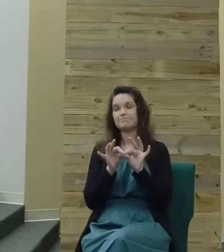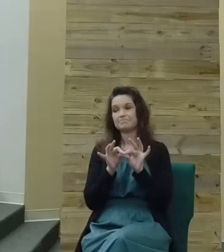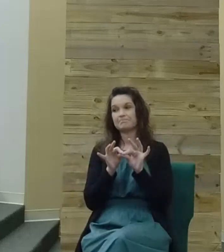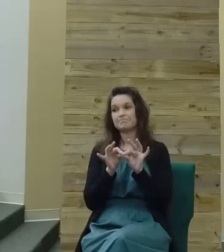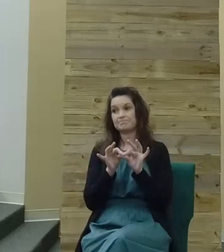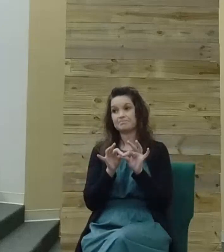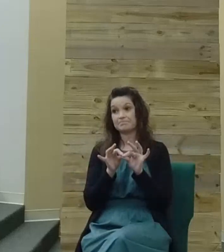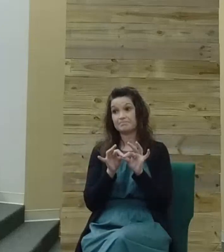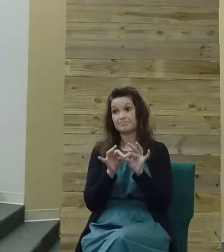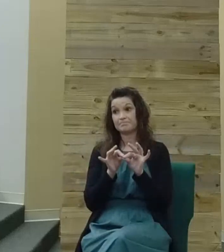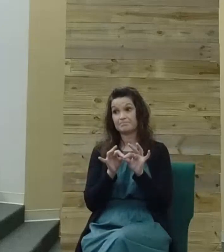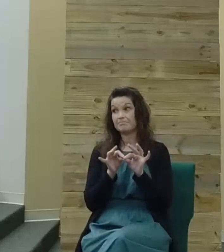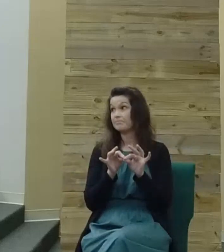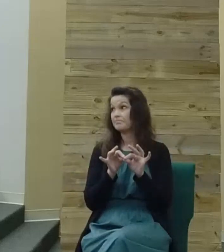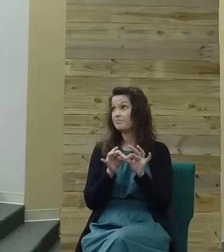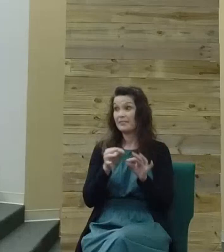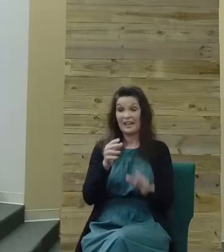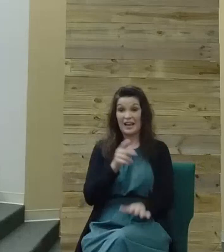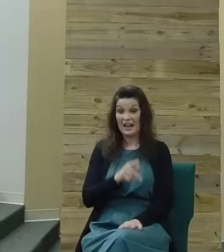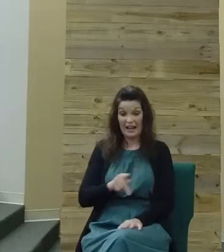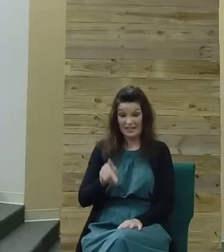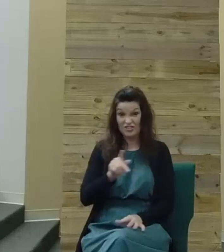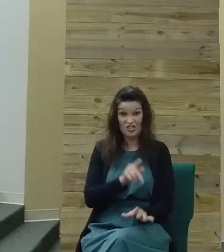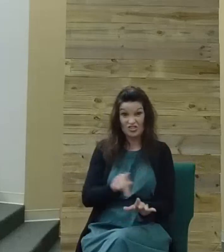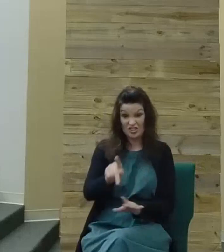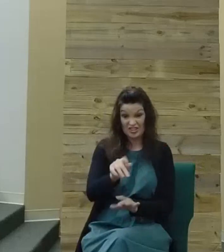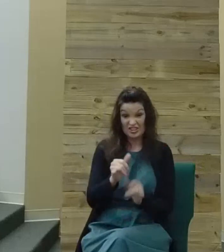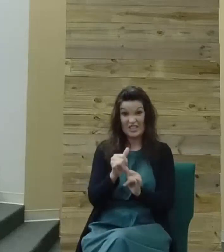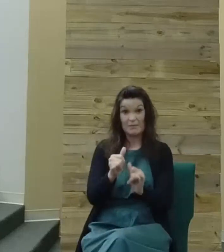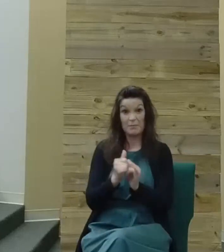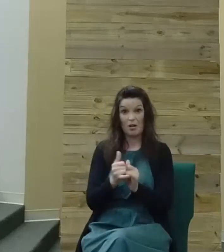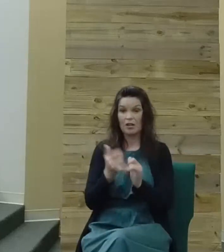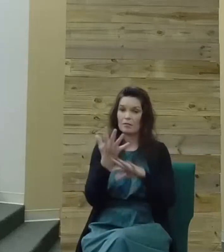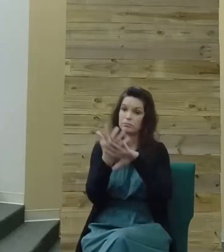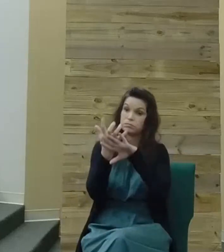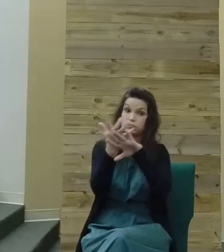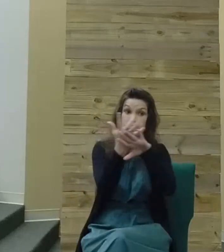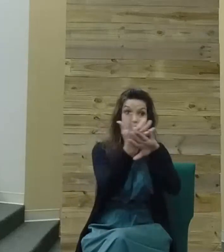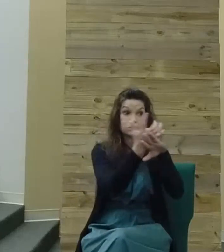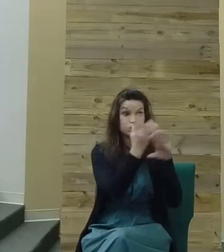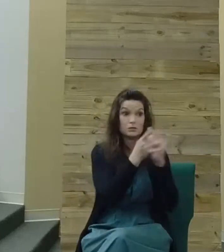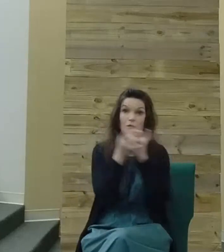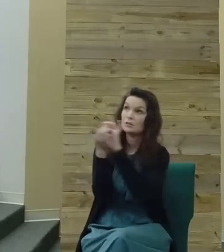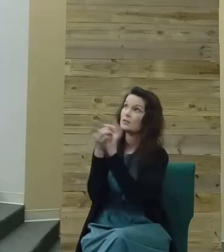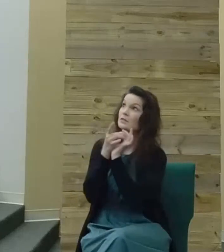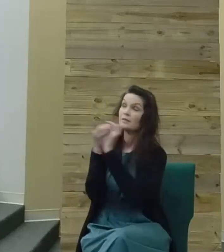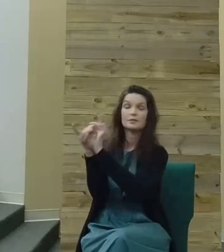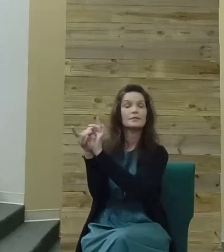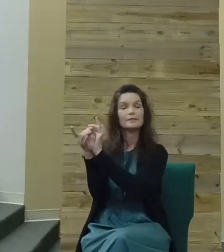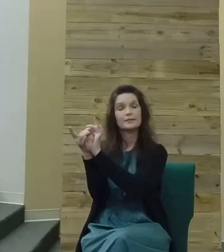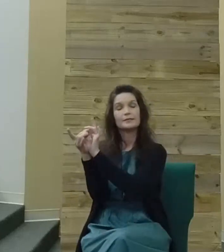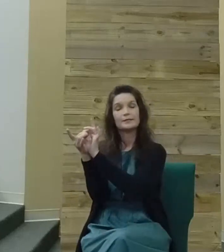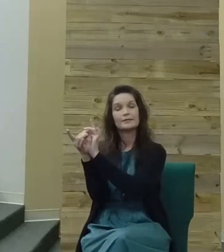today. And so with Paul, I'm up here pleading. Be reconciled to God.